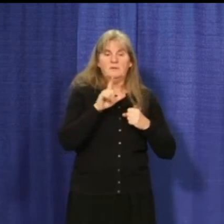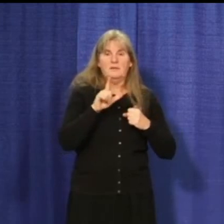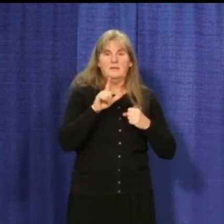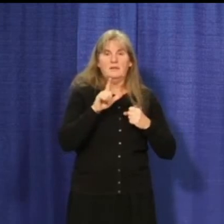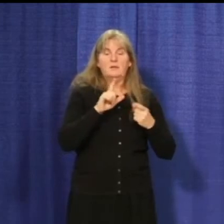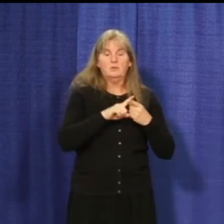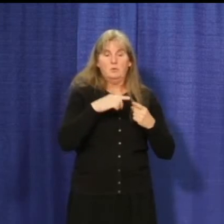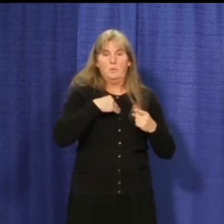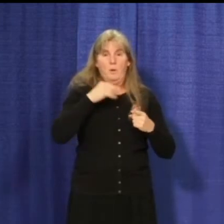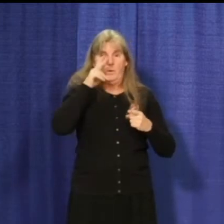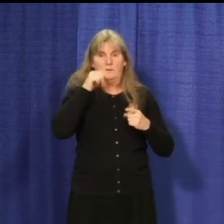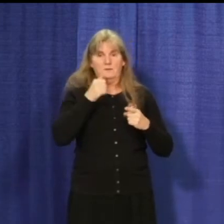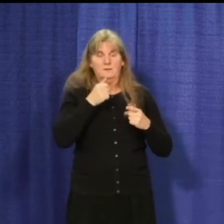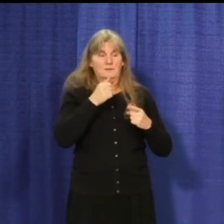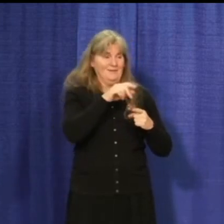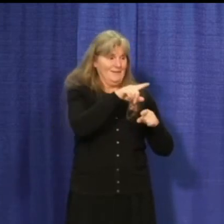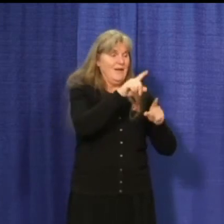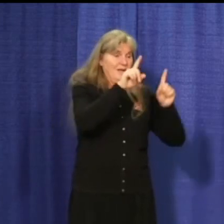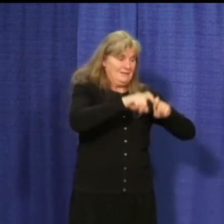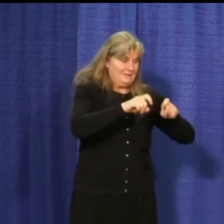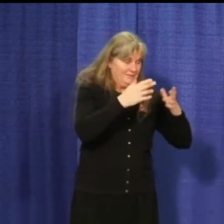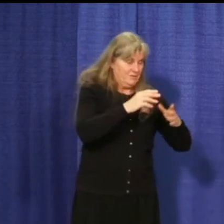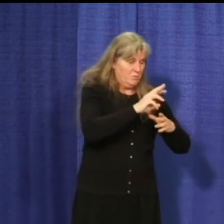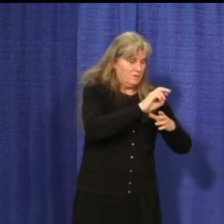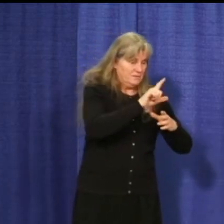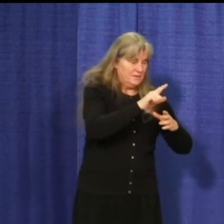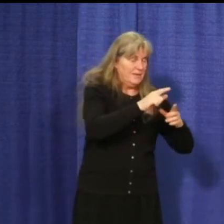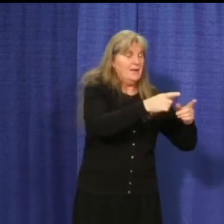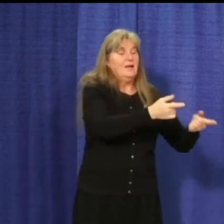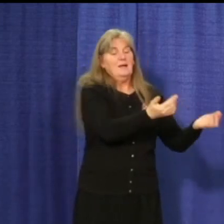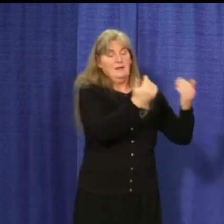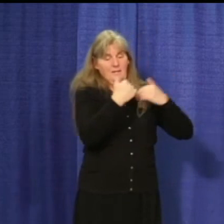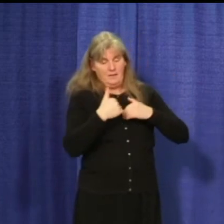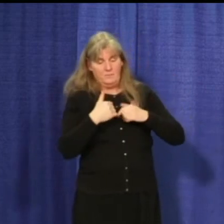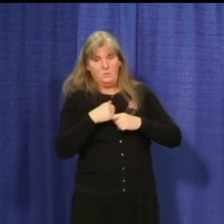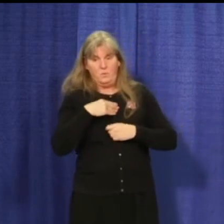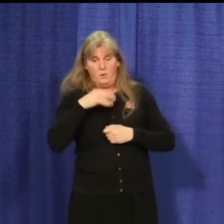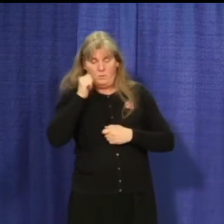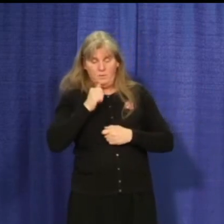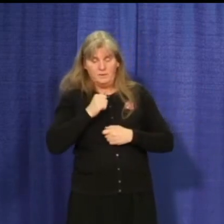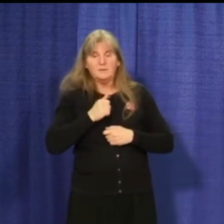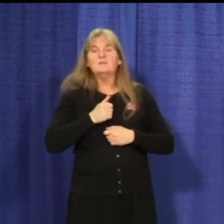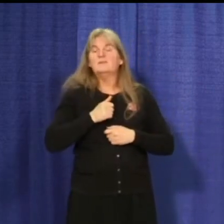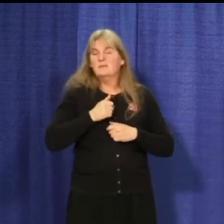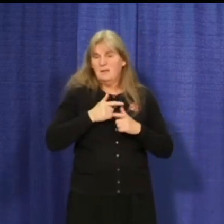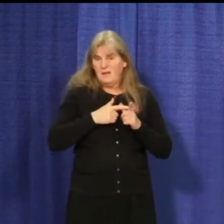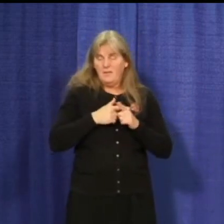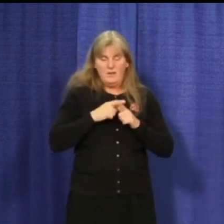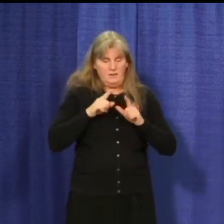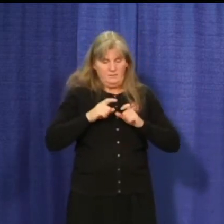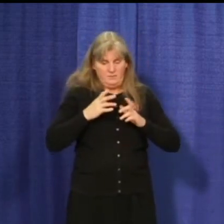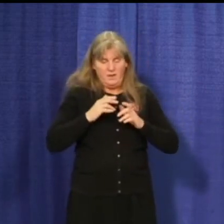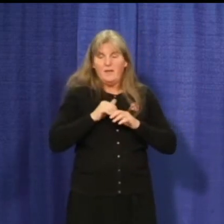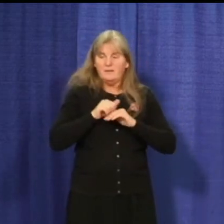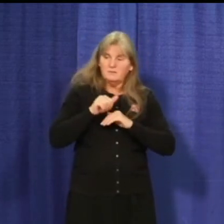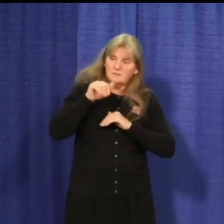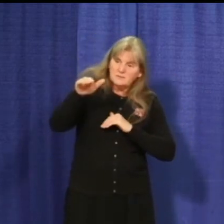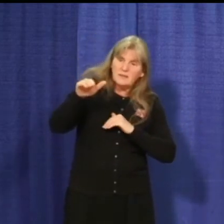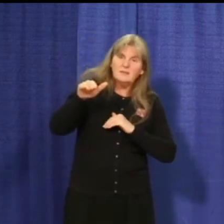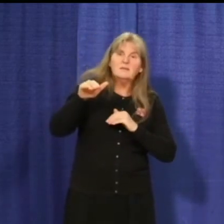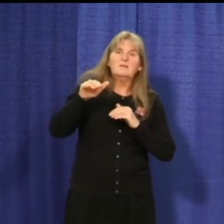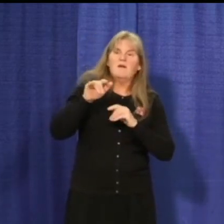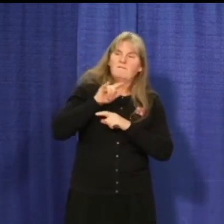to Whitehorse, and then sent out by the usual routes, which is the flights out from